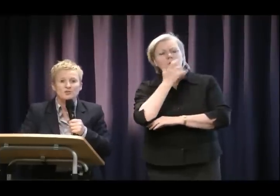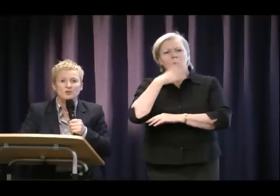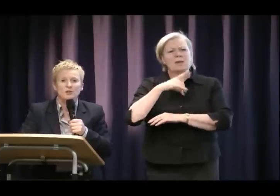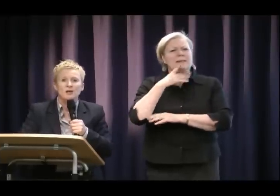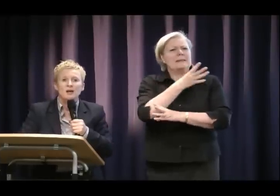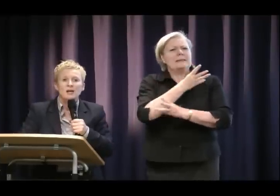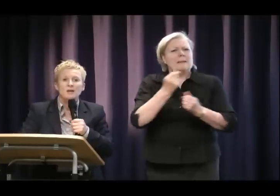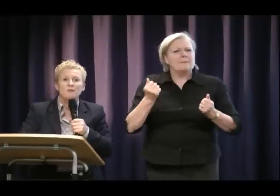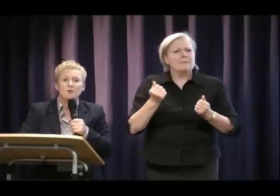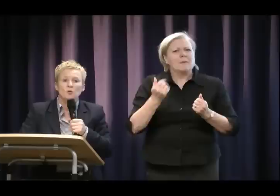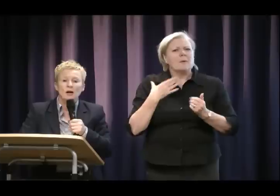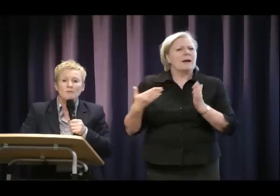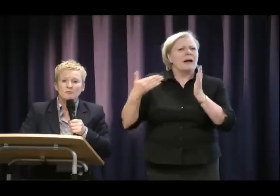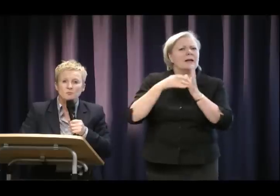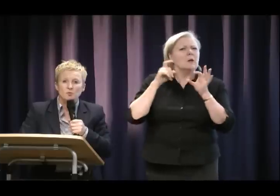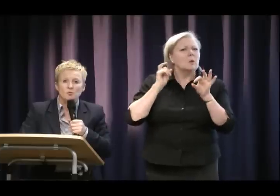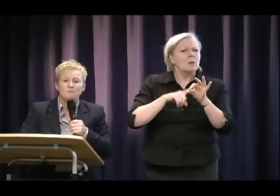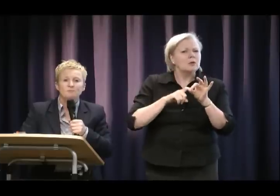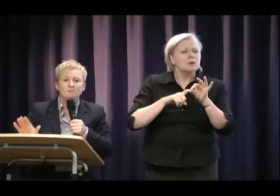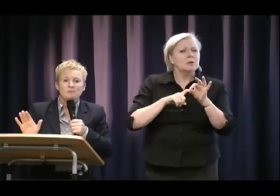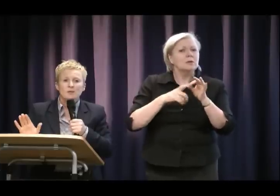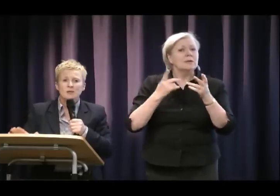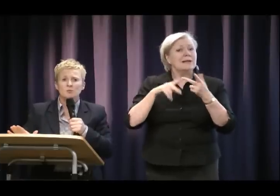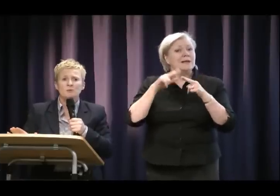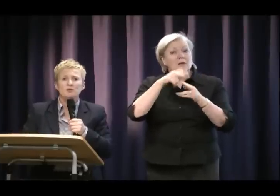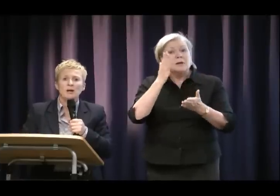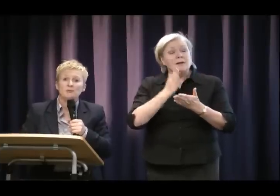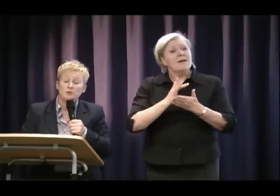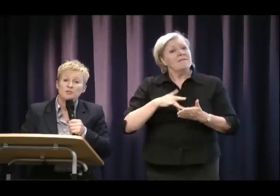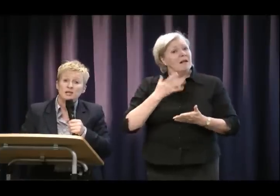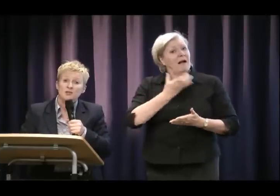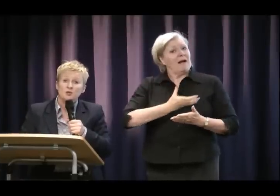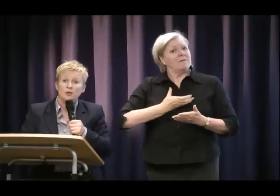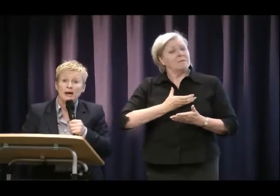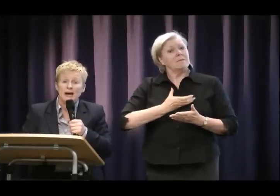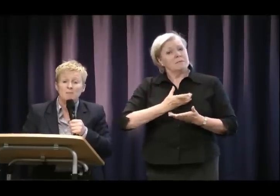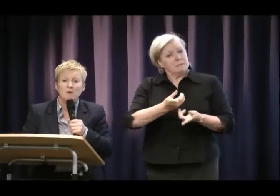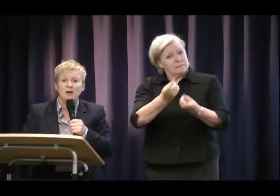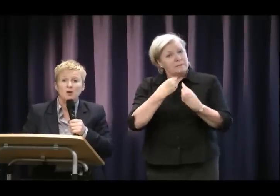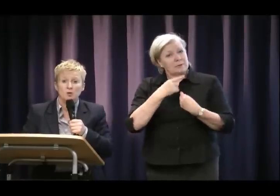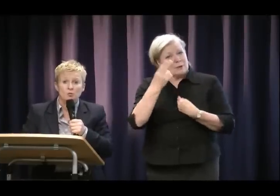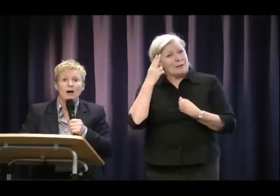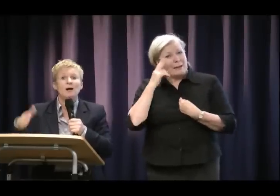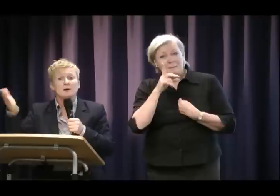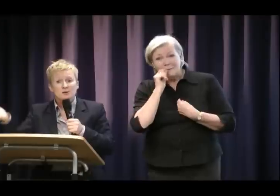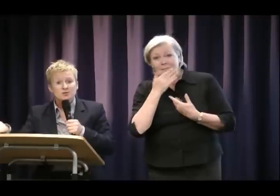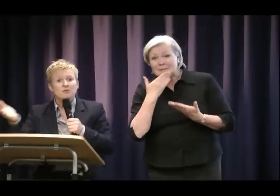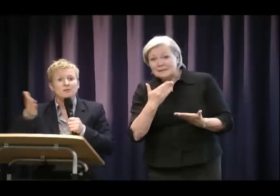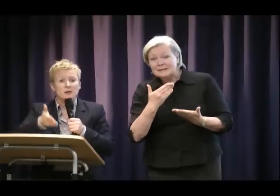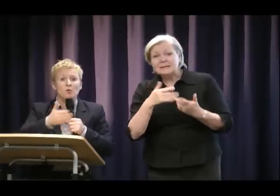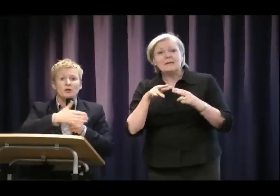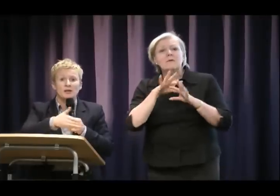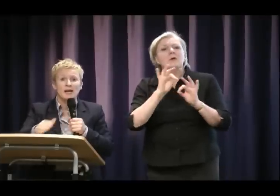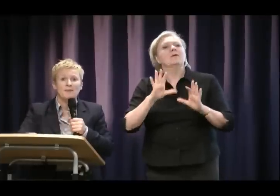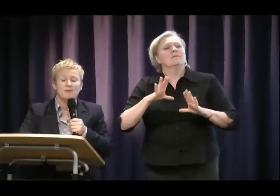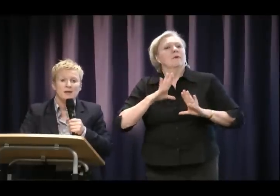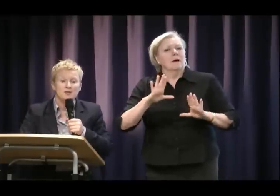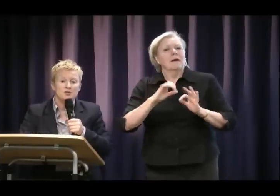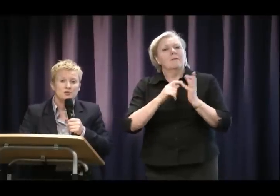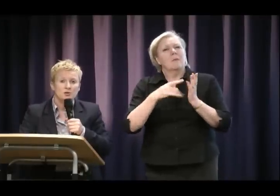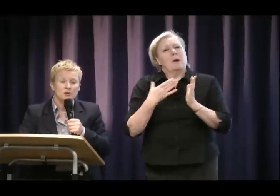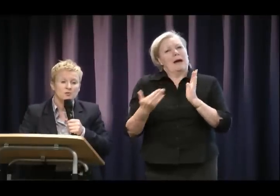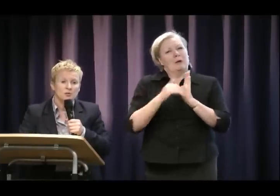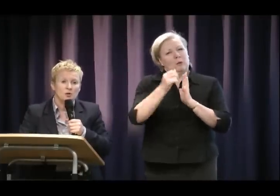or a question, if you're comfortable, it would be great if you could tell us your name and who you are, so that then we can add